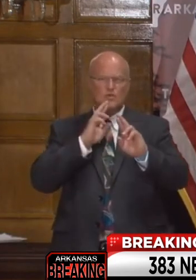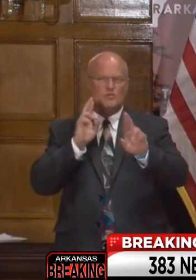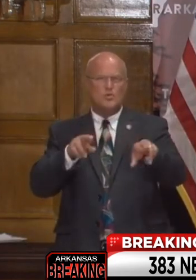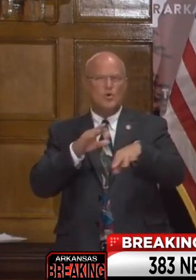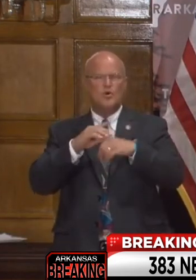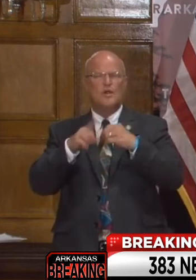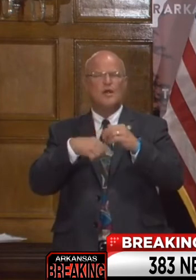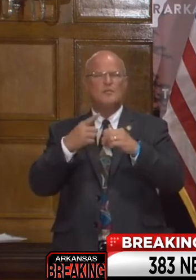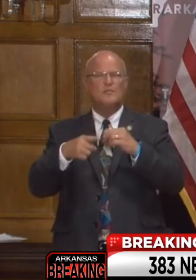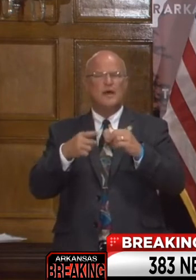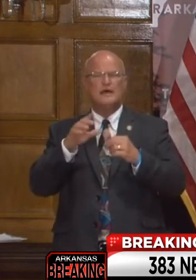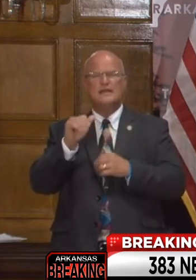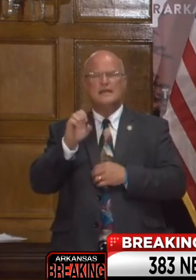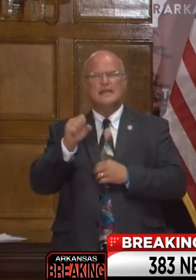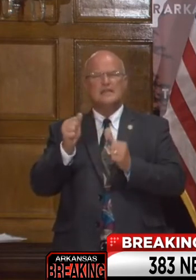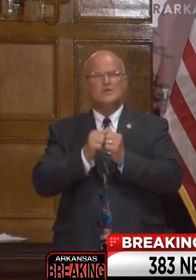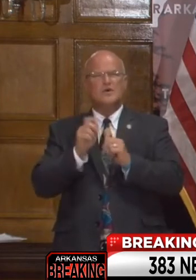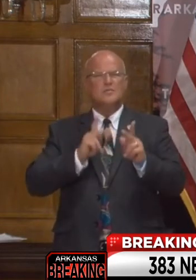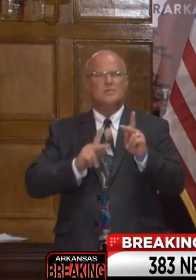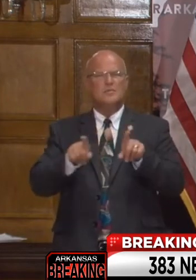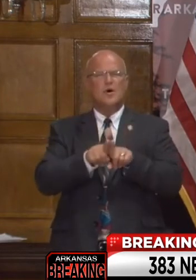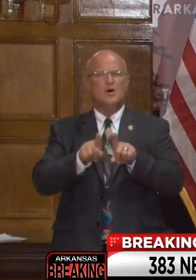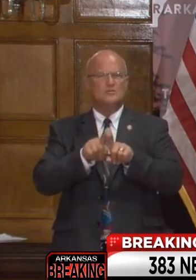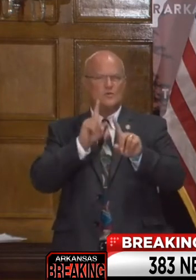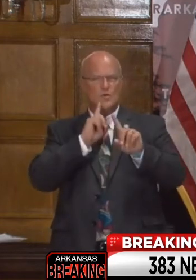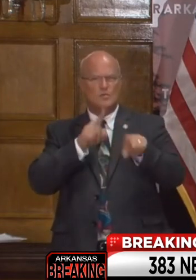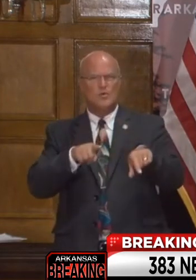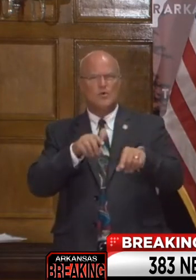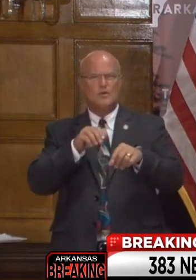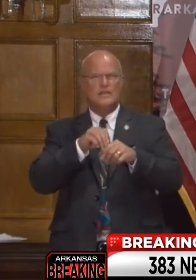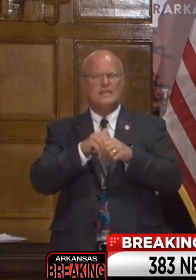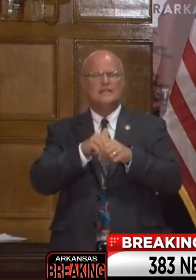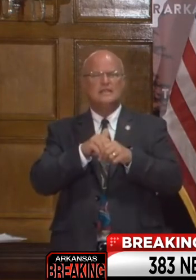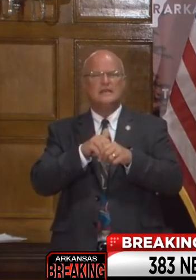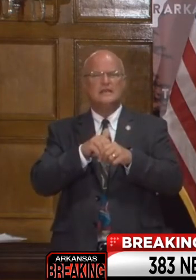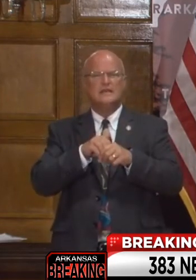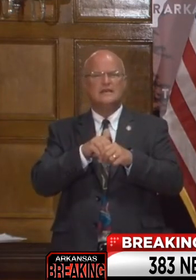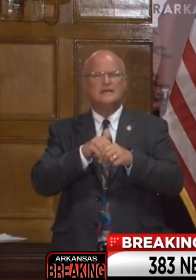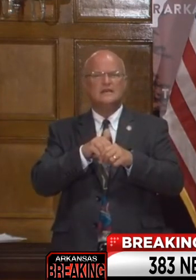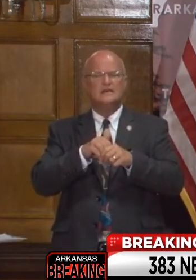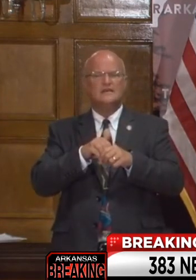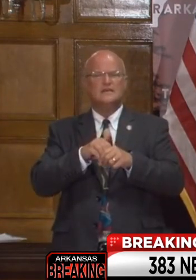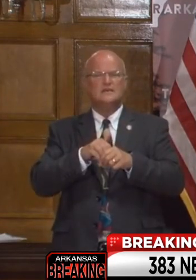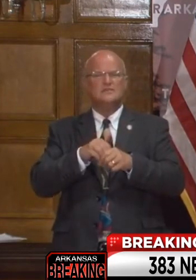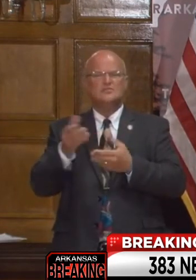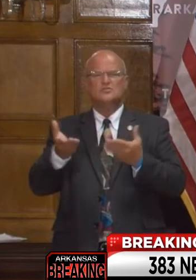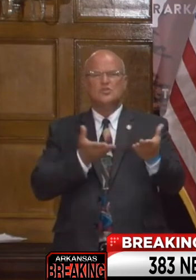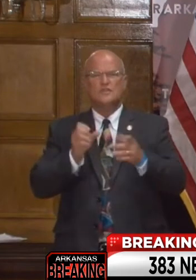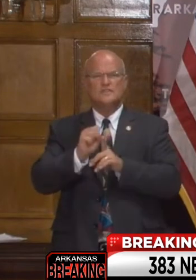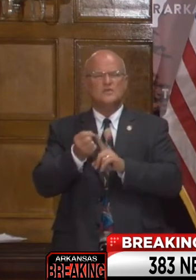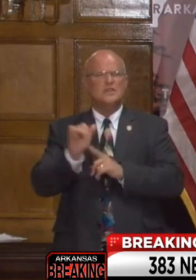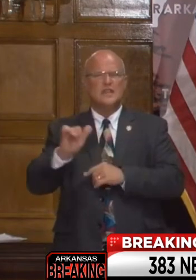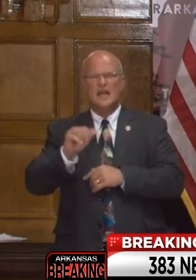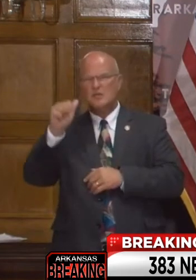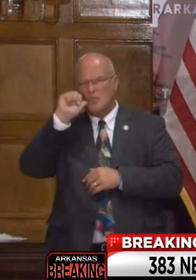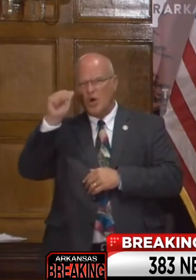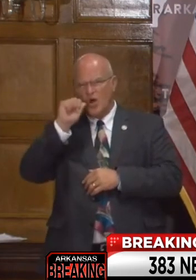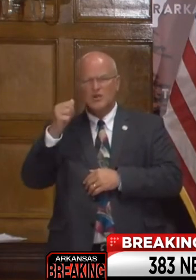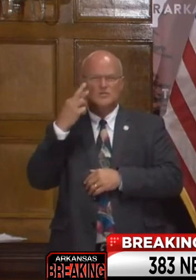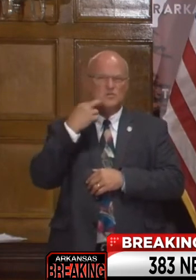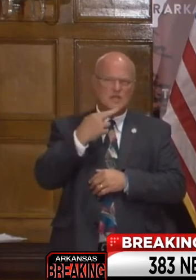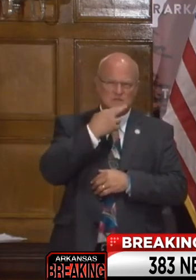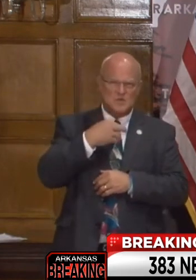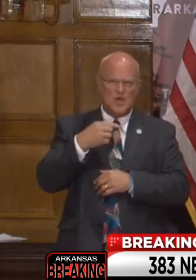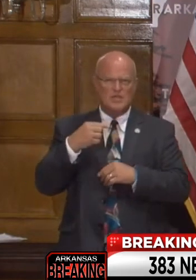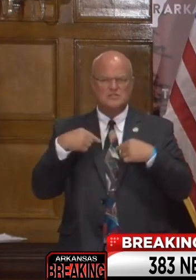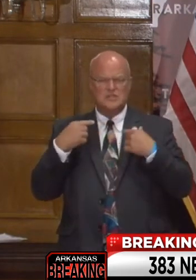report on cases with people who also reported being in certain situations like bars, restaurants, gyms. Do